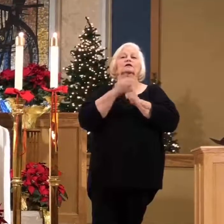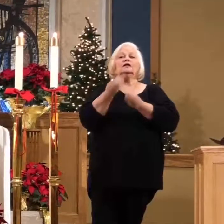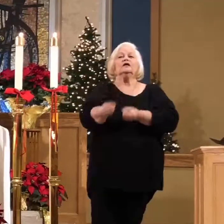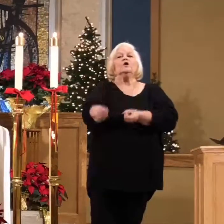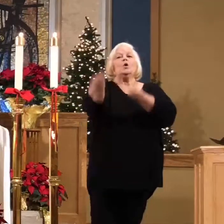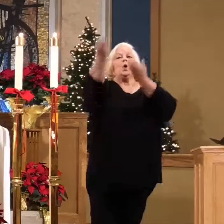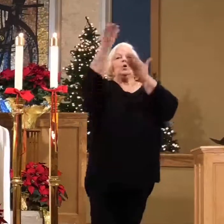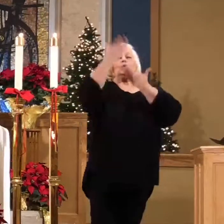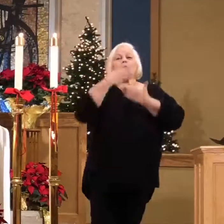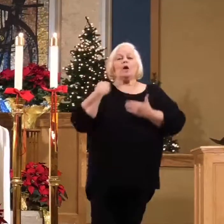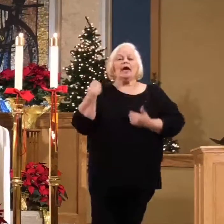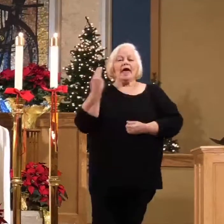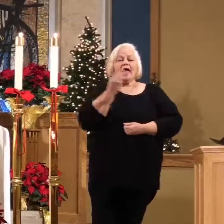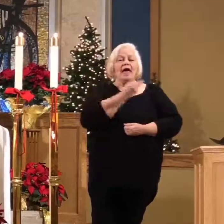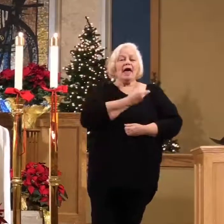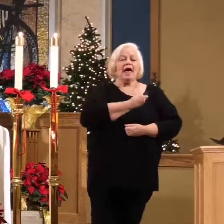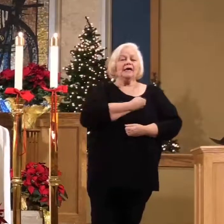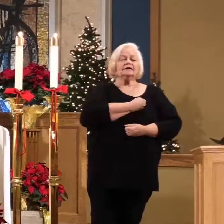world.